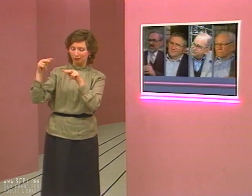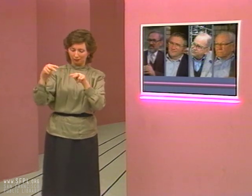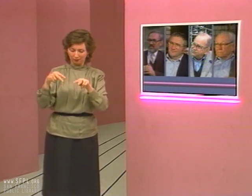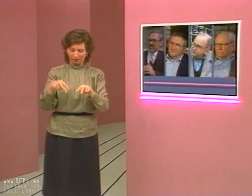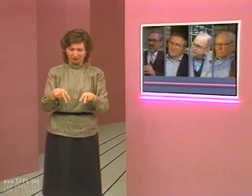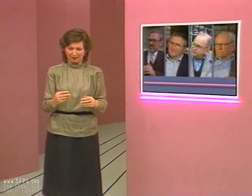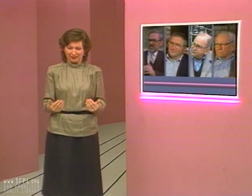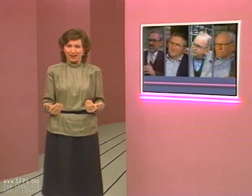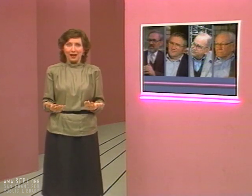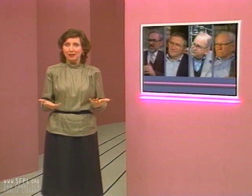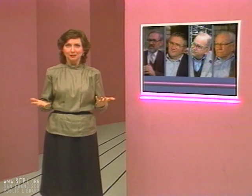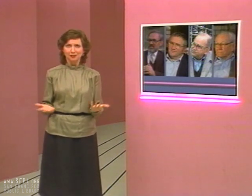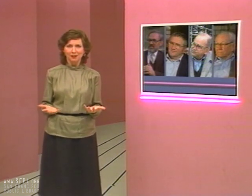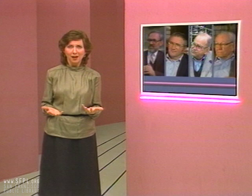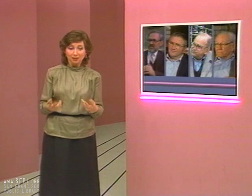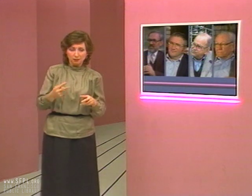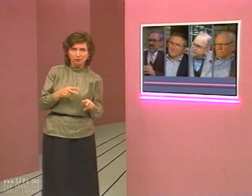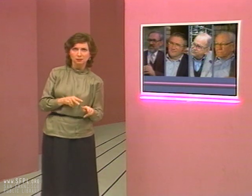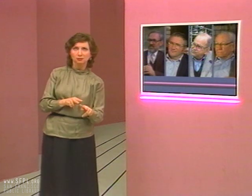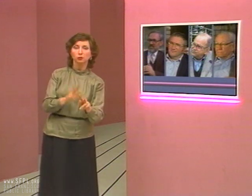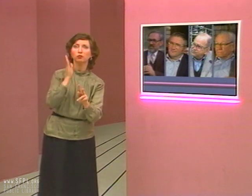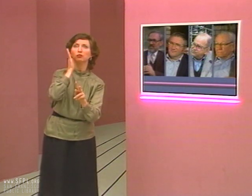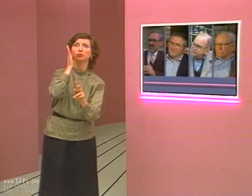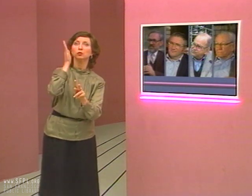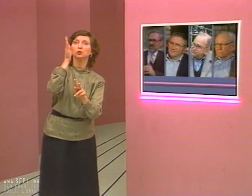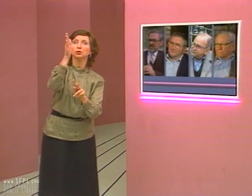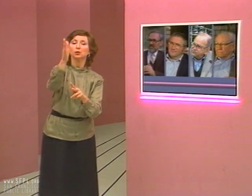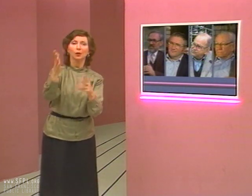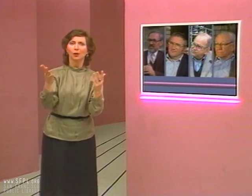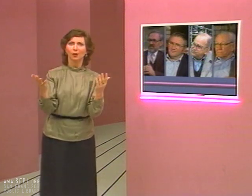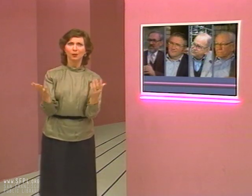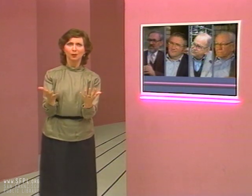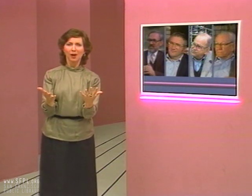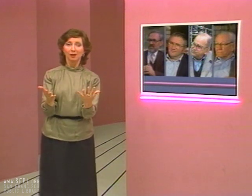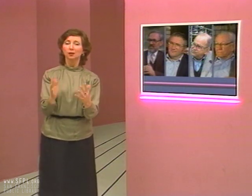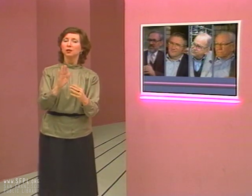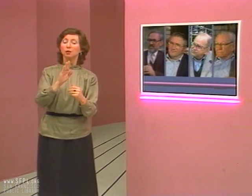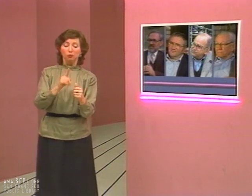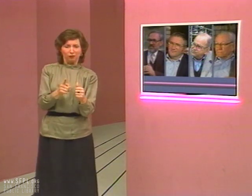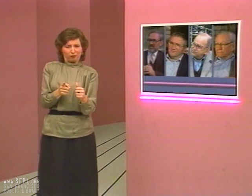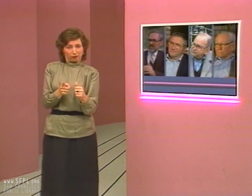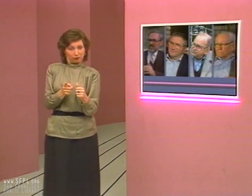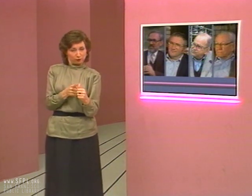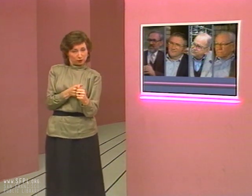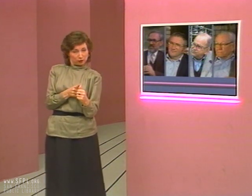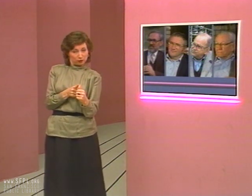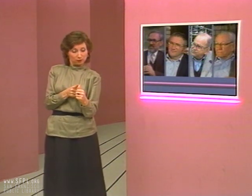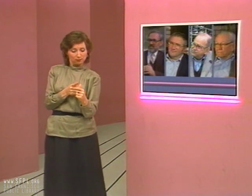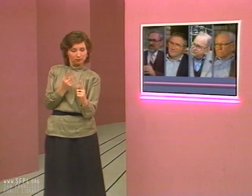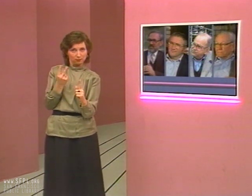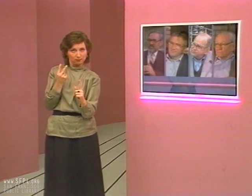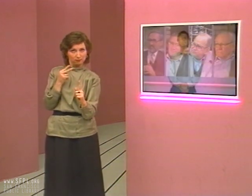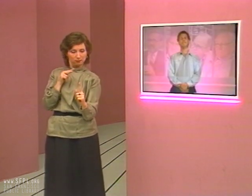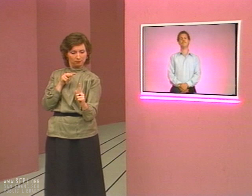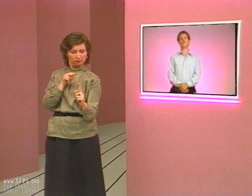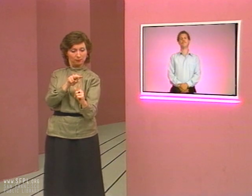are headed. But the heritage of deaf Americans cannot be explored, or the deaf